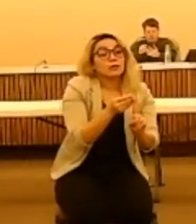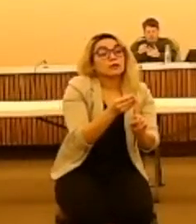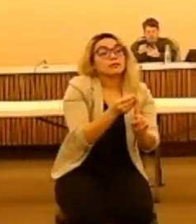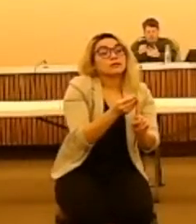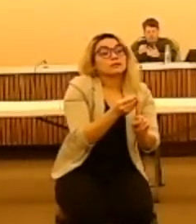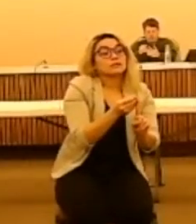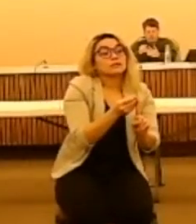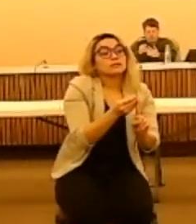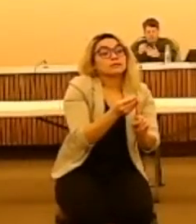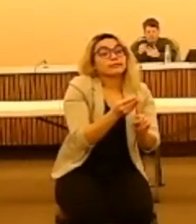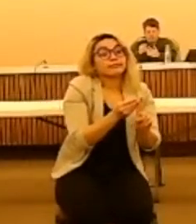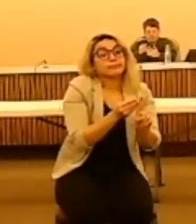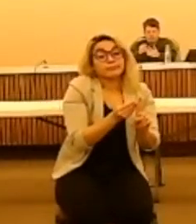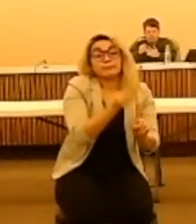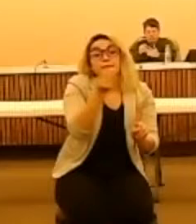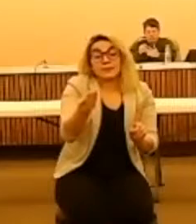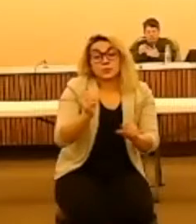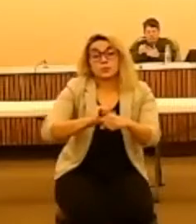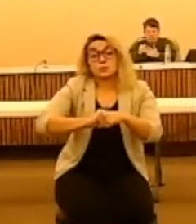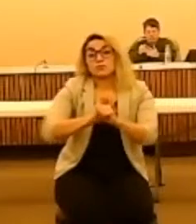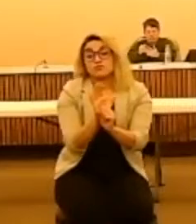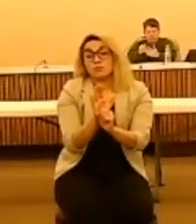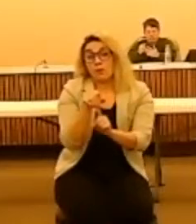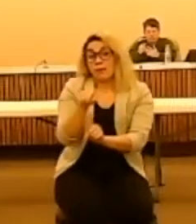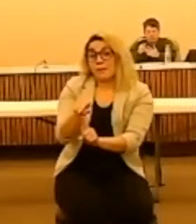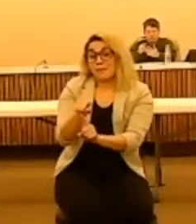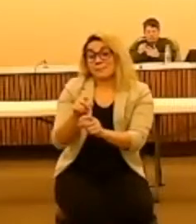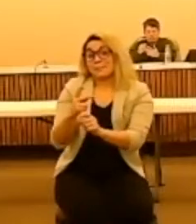coronavirus patients. To sign up, visit